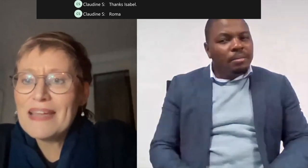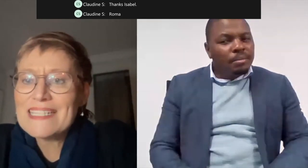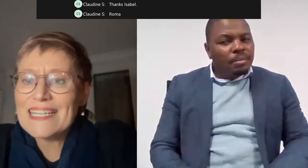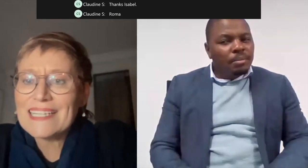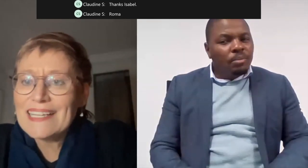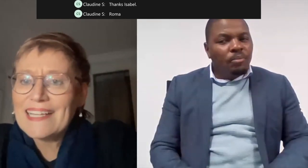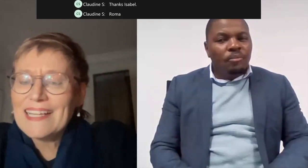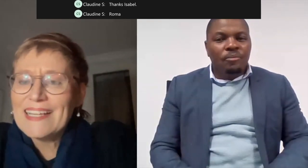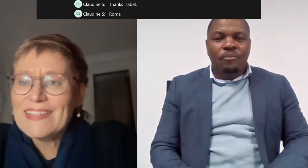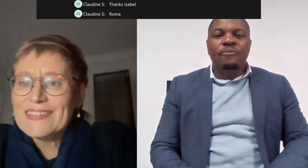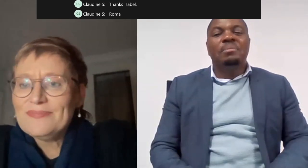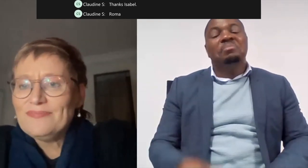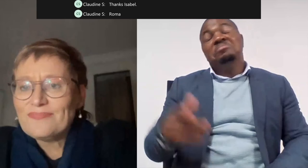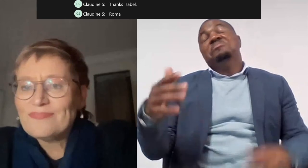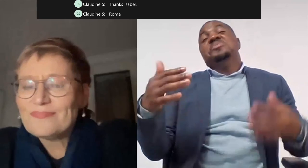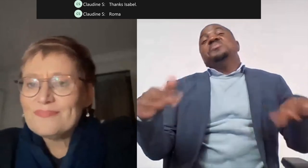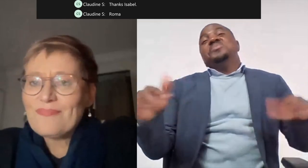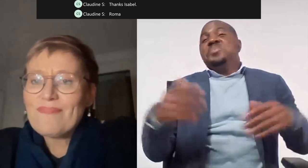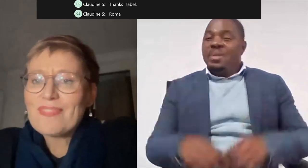Oh, that's amazing.